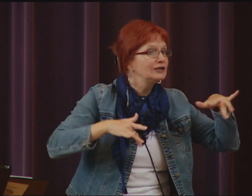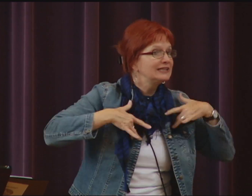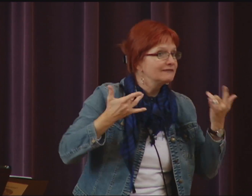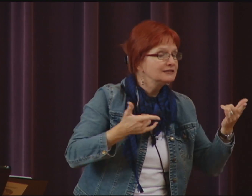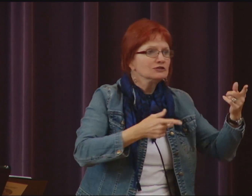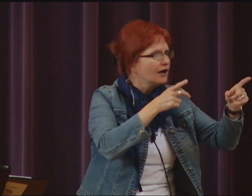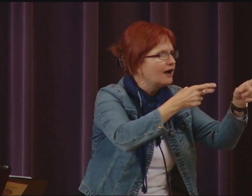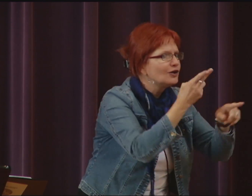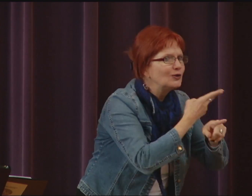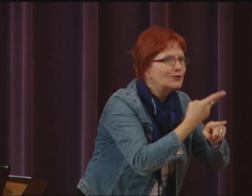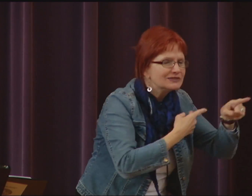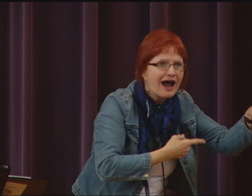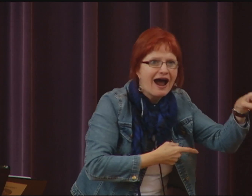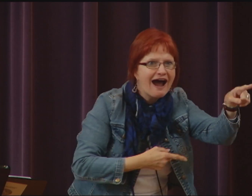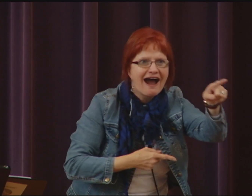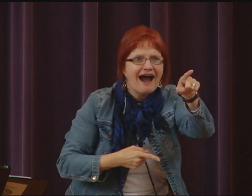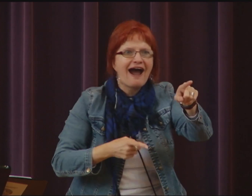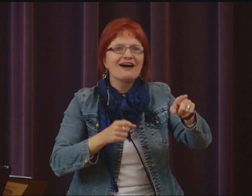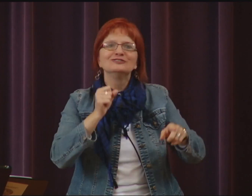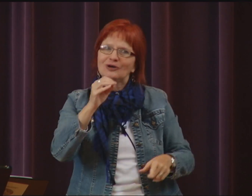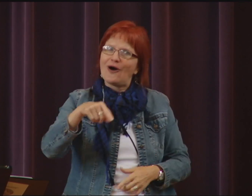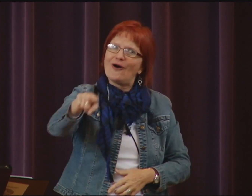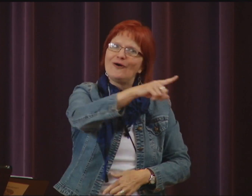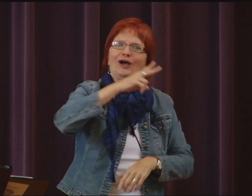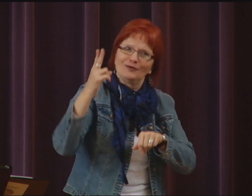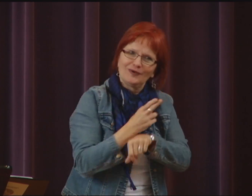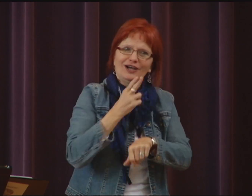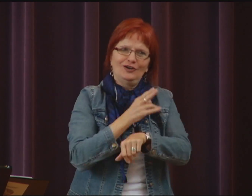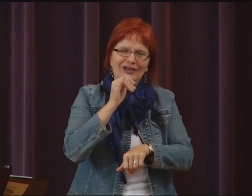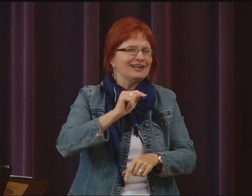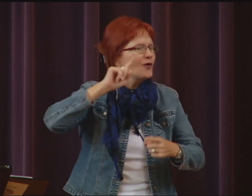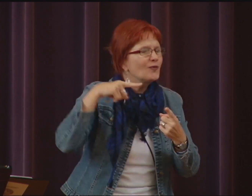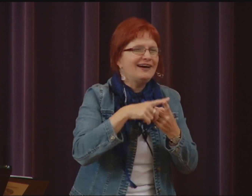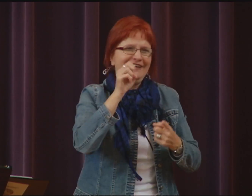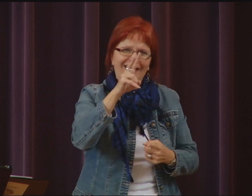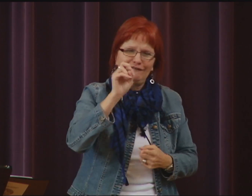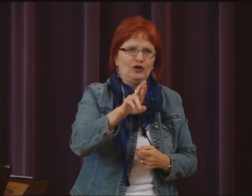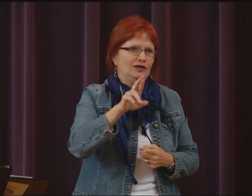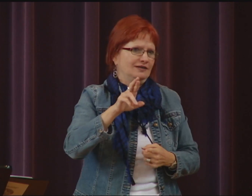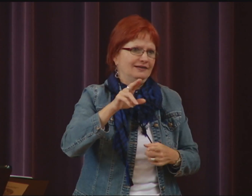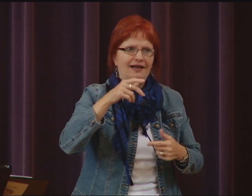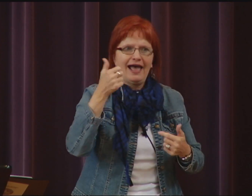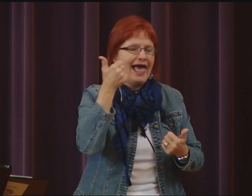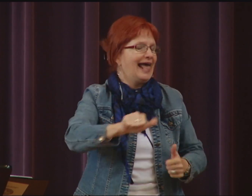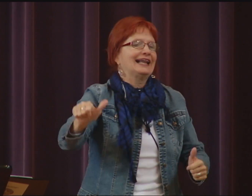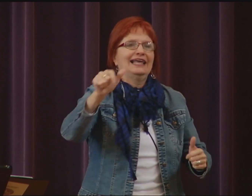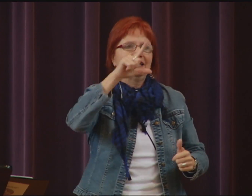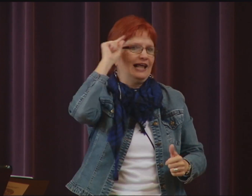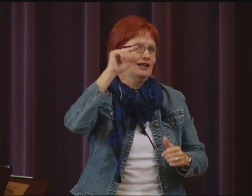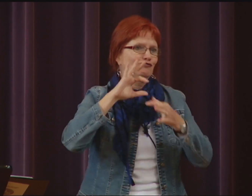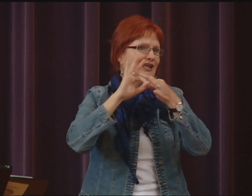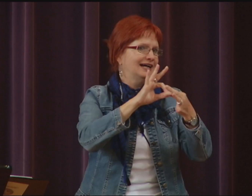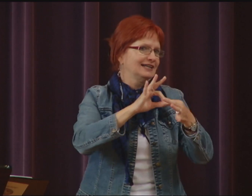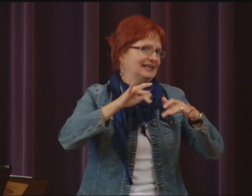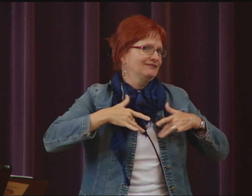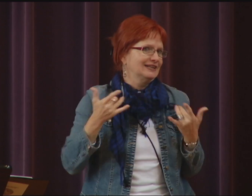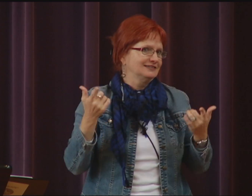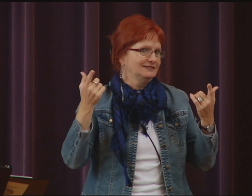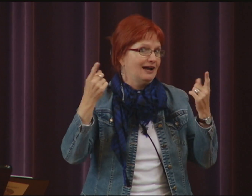events, chapter events. People are often wearing them whenever they're attending a Gallaudet-related